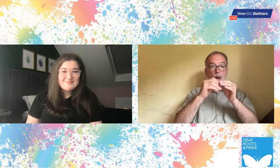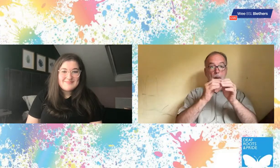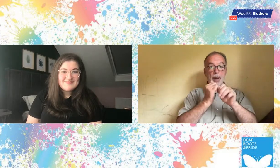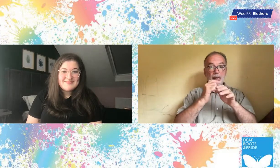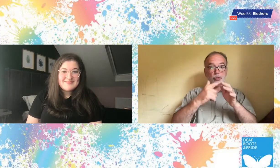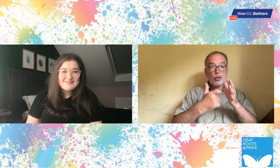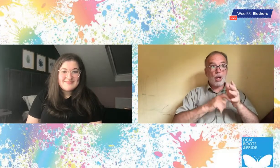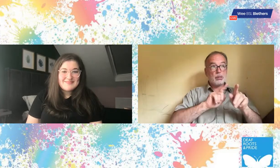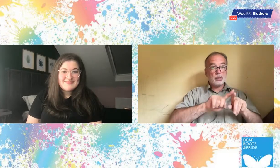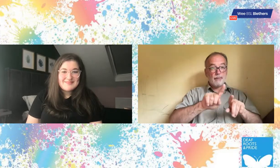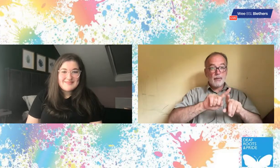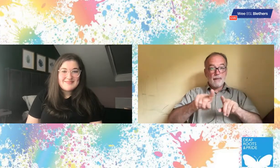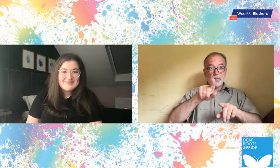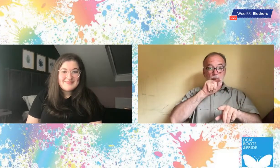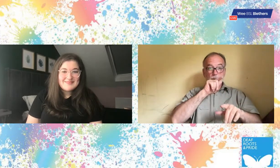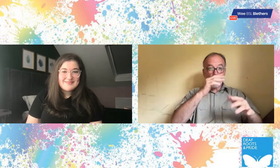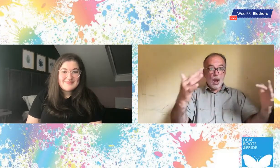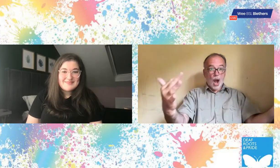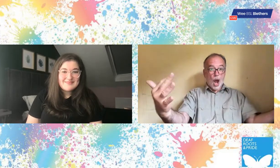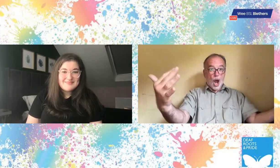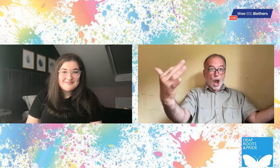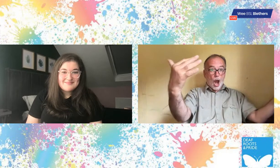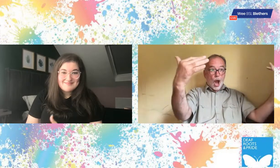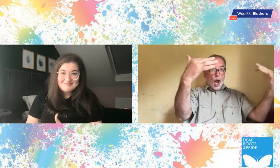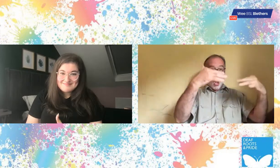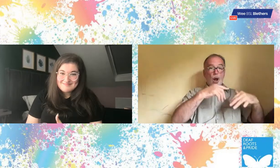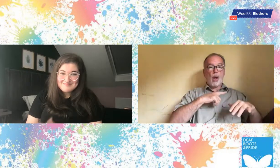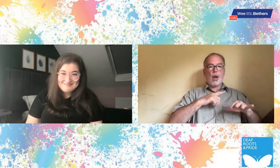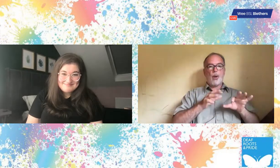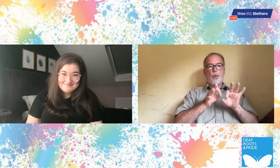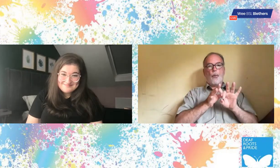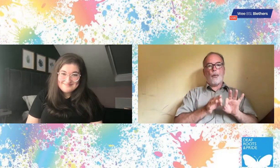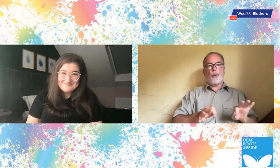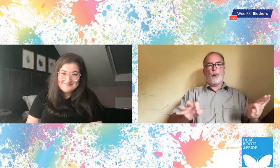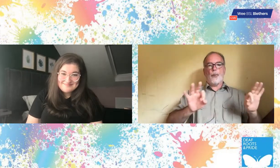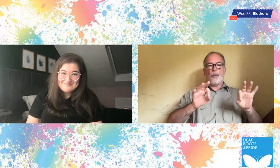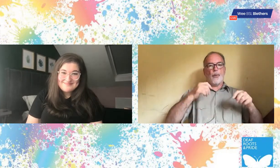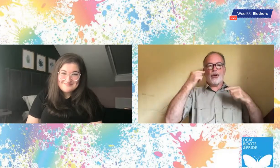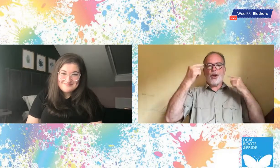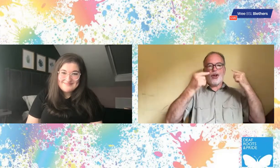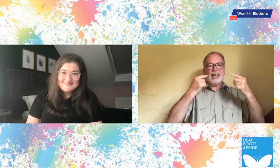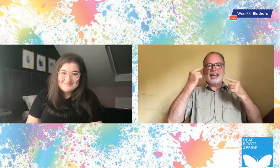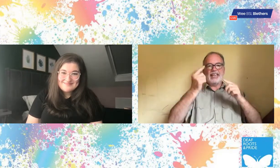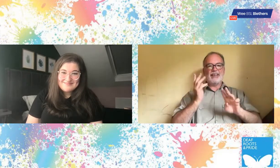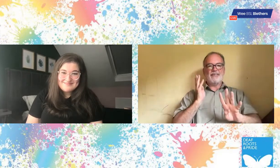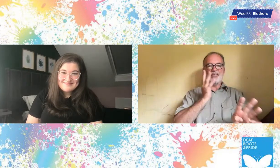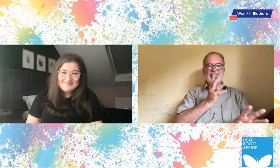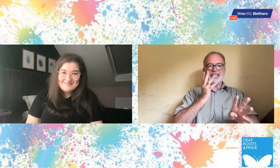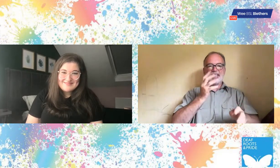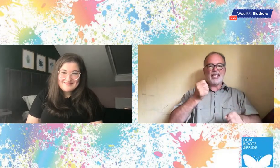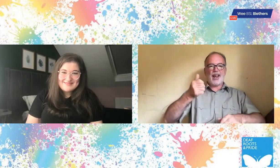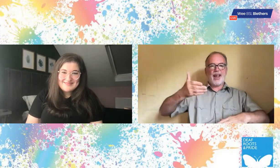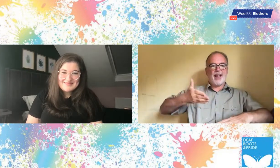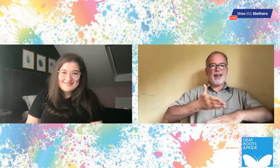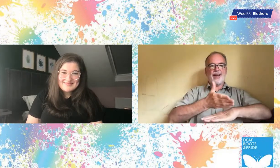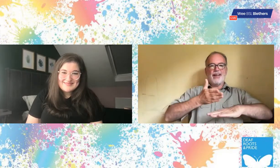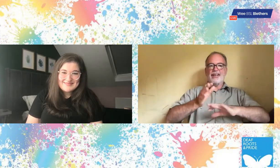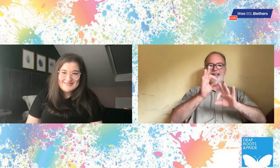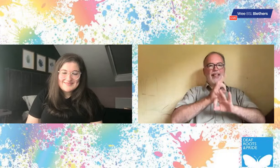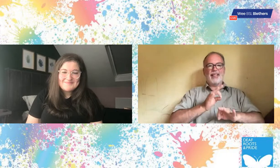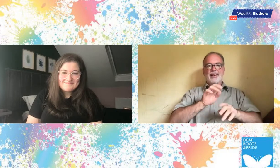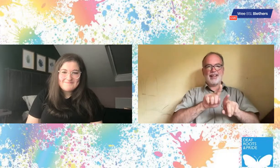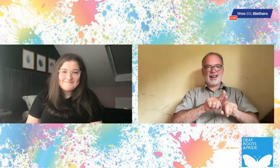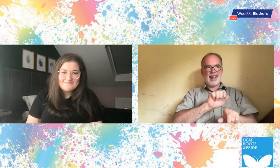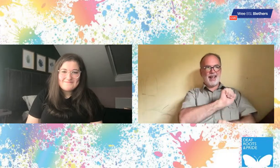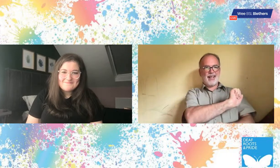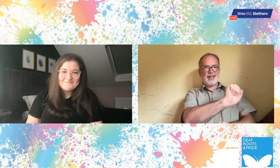found was during that kind of period of isolation, a lot of wilder animals like roe deer and so on were coming to our